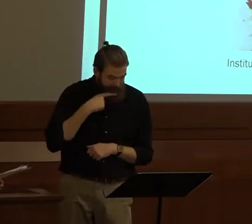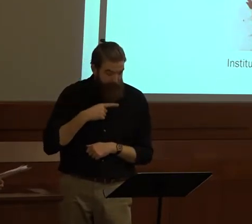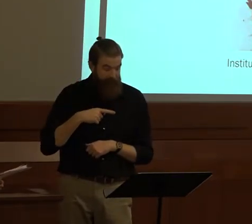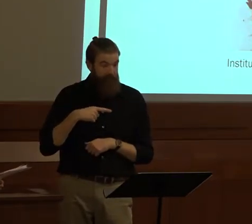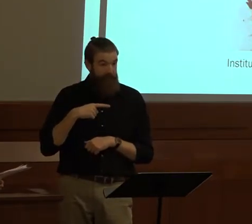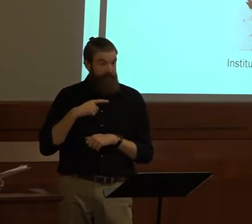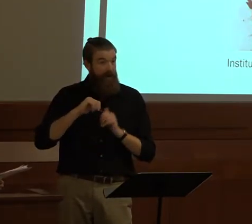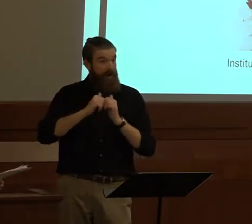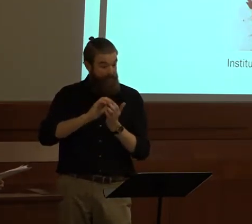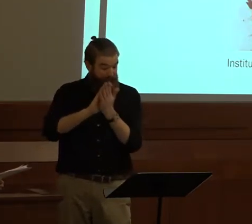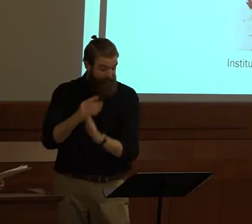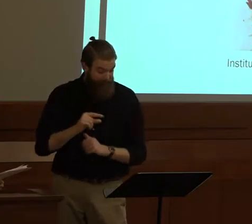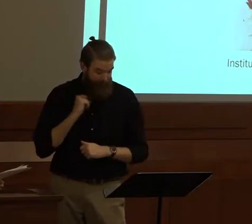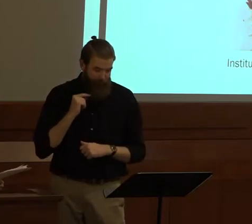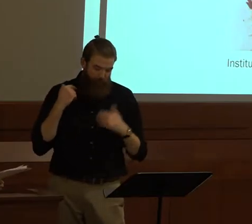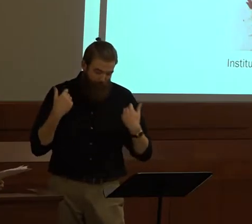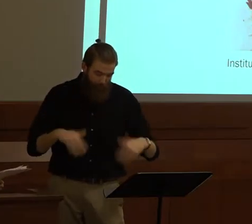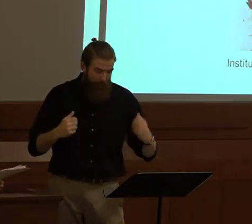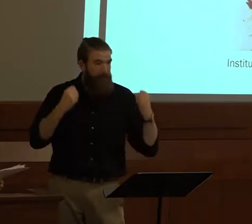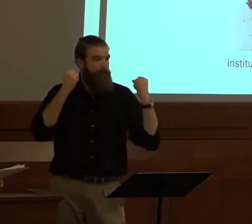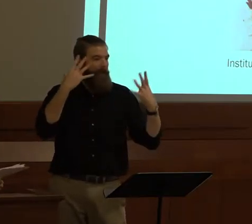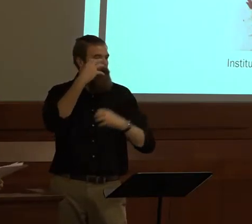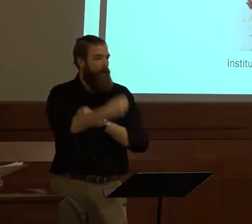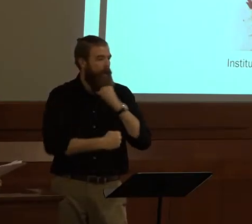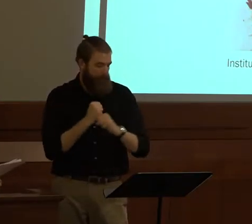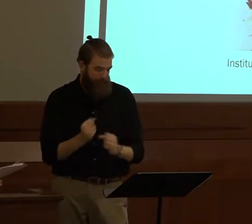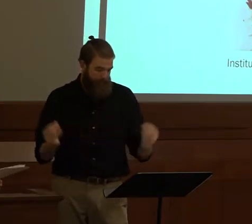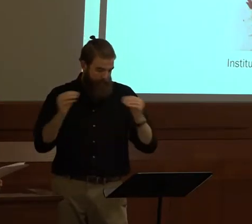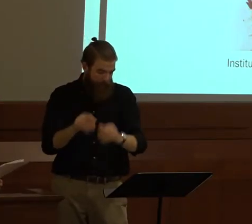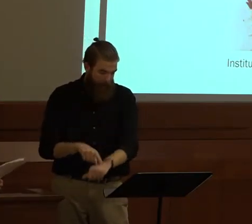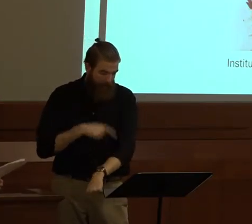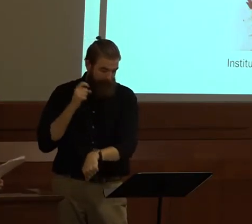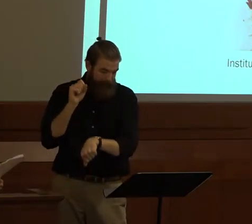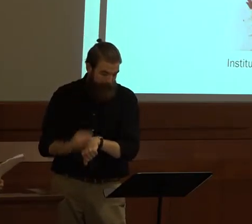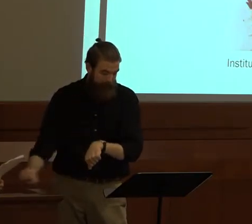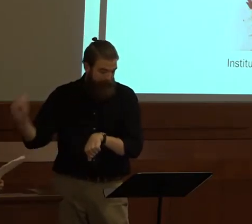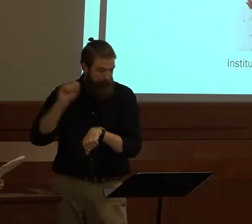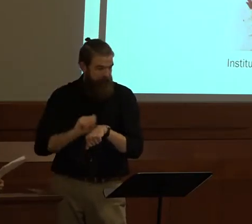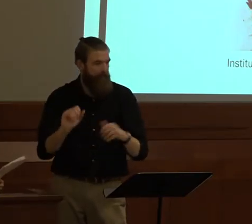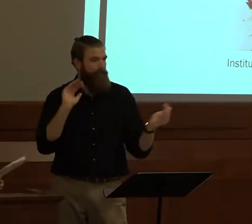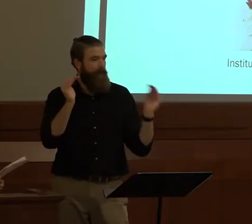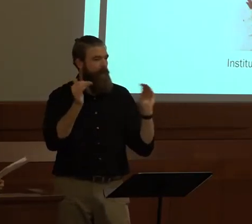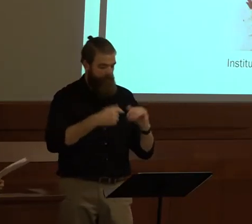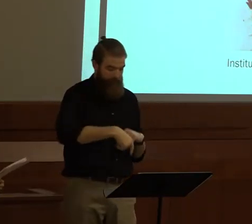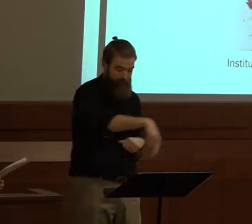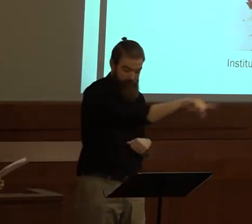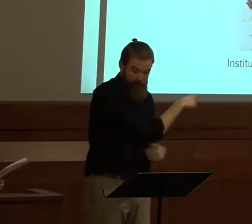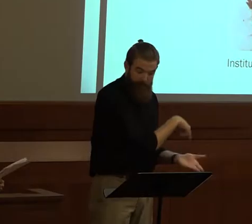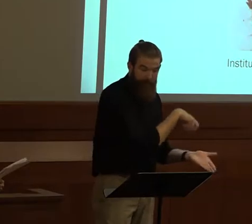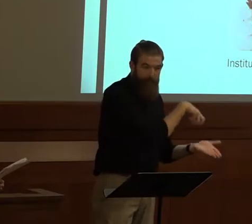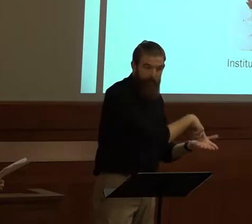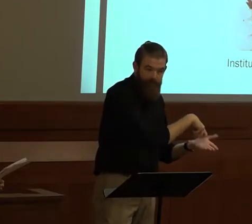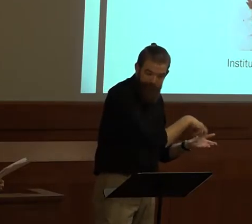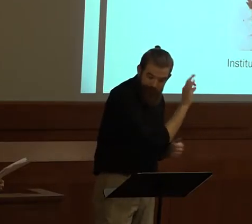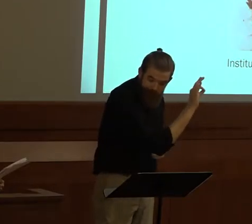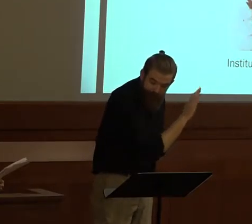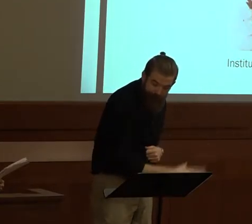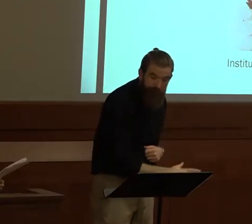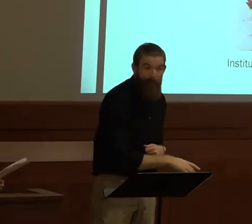meant, however, that by the time he was ordained in 1920, La Fonta was well prepared to